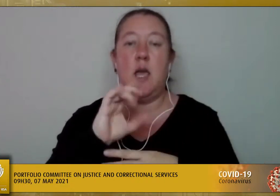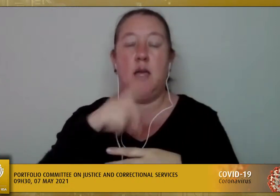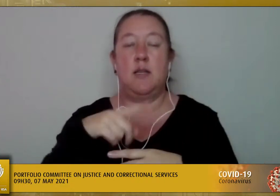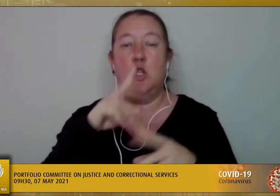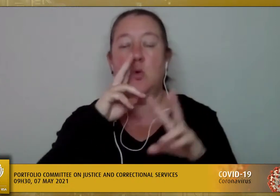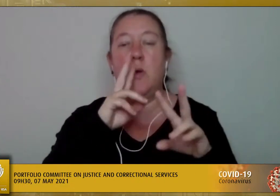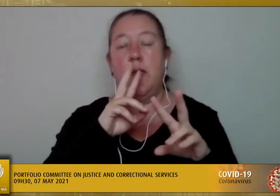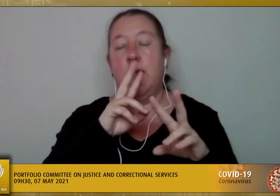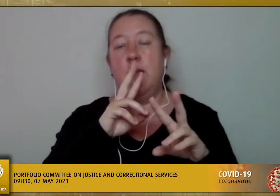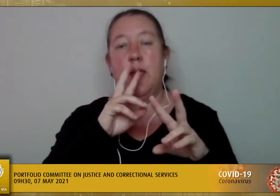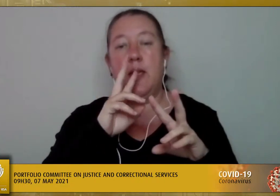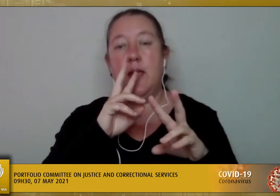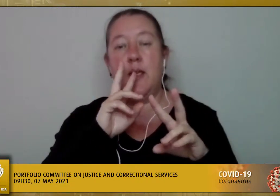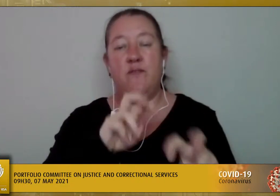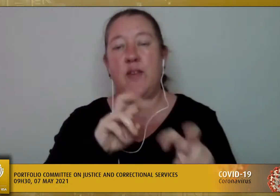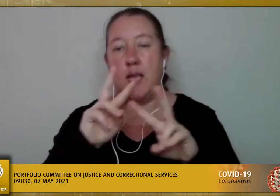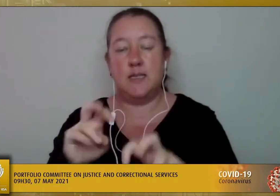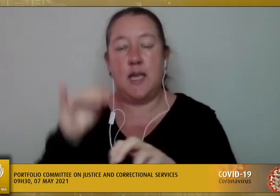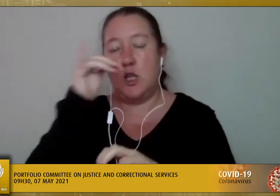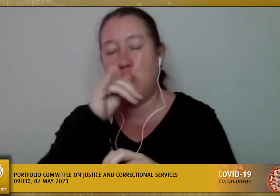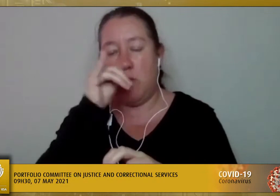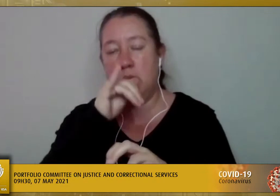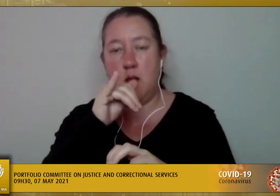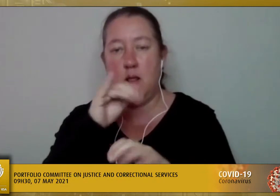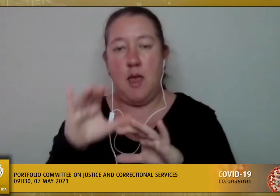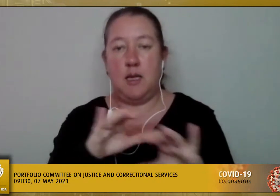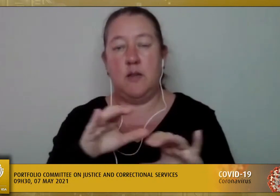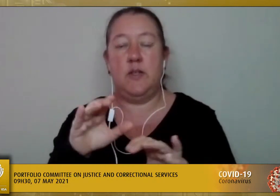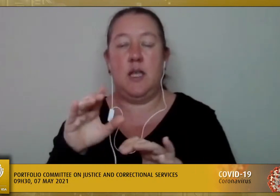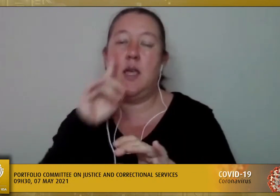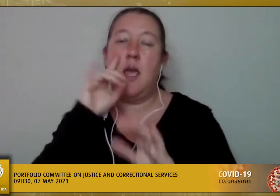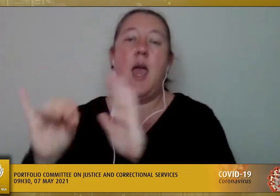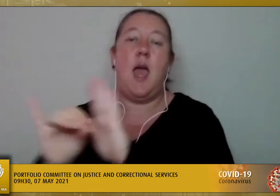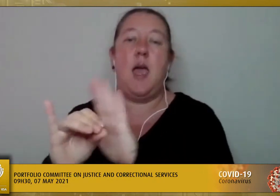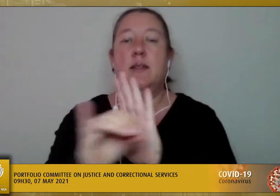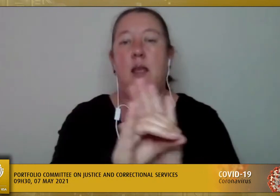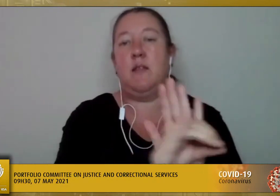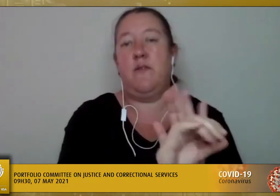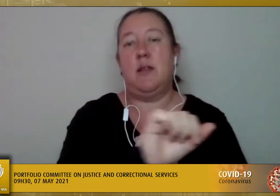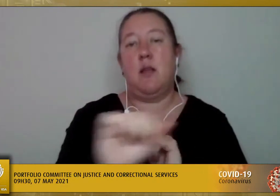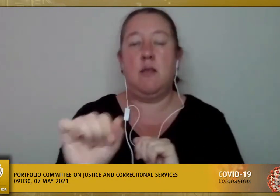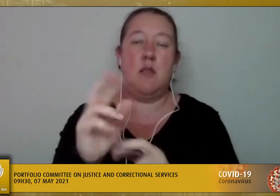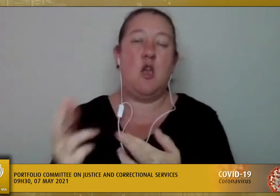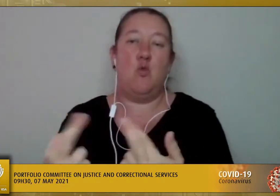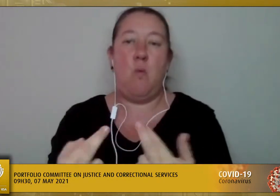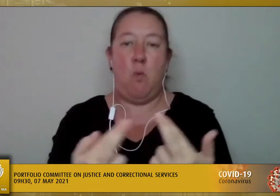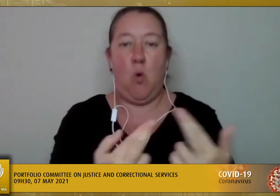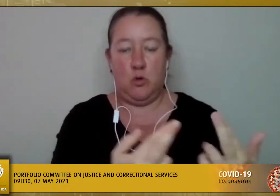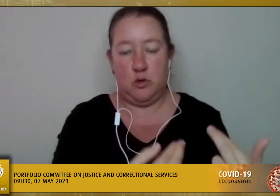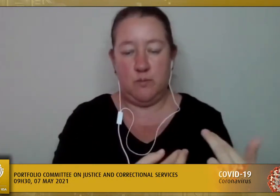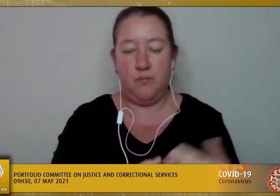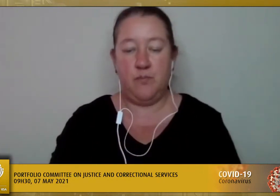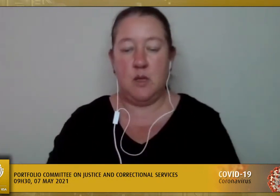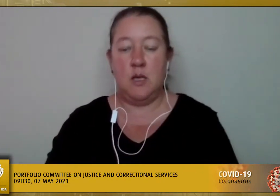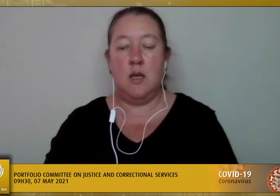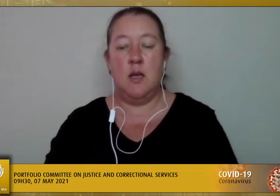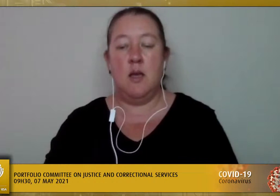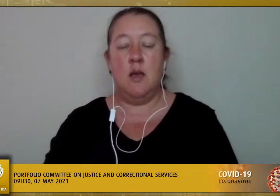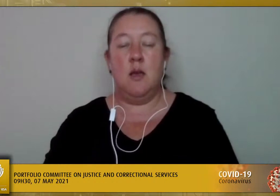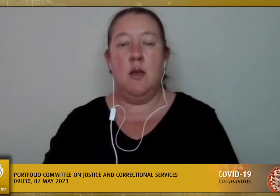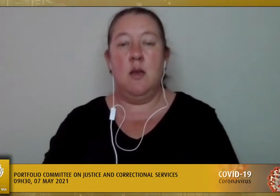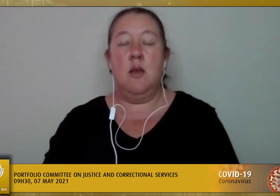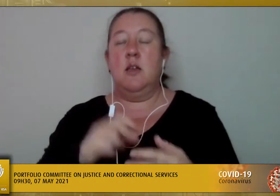investigate a criminal activity identified in the reports from those commissions and